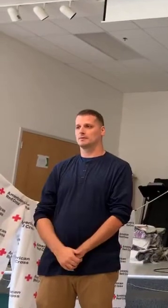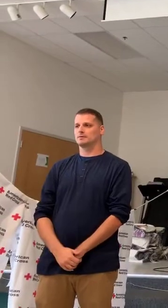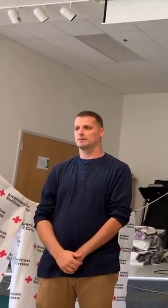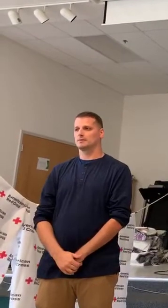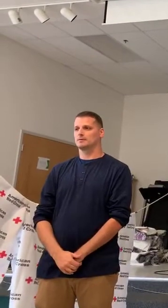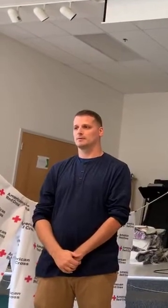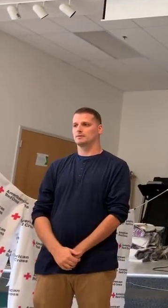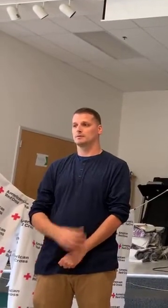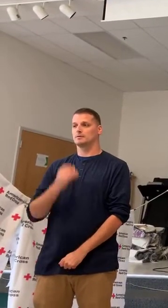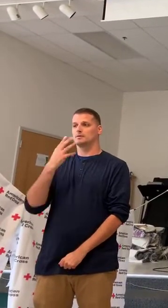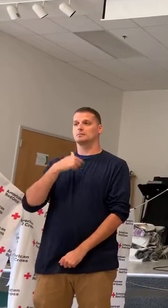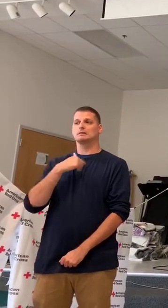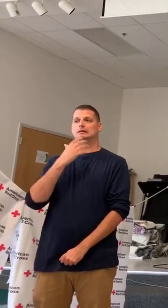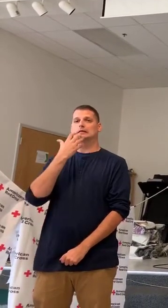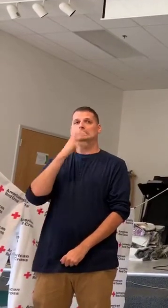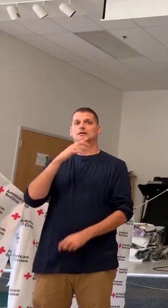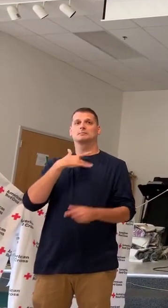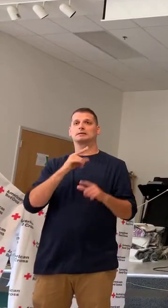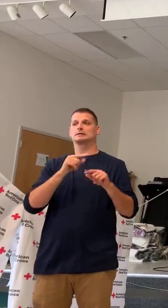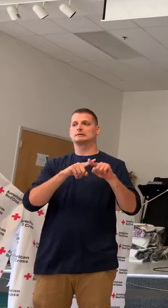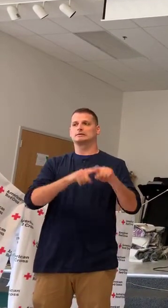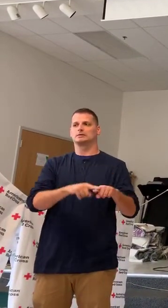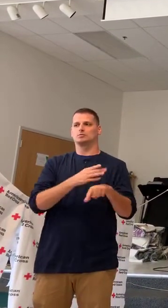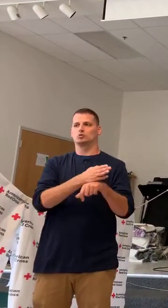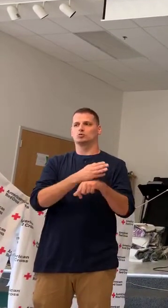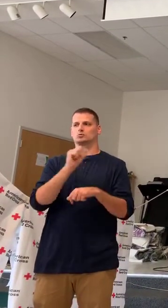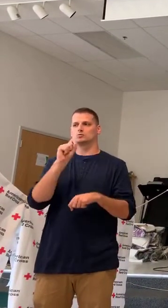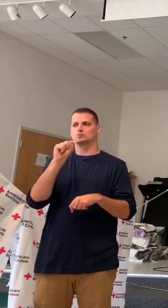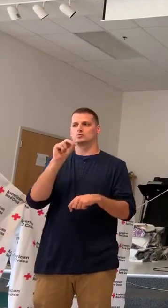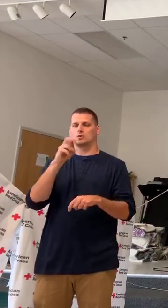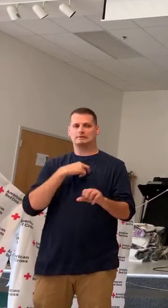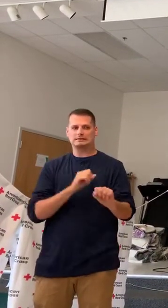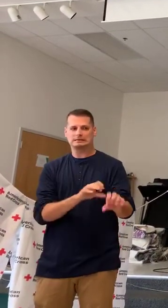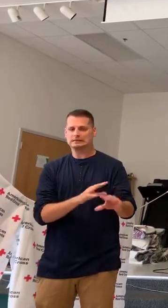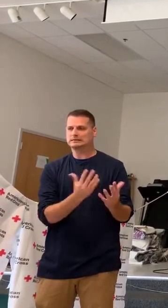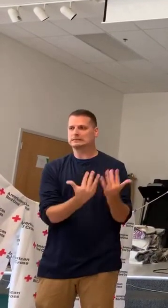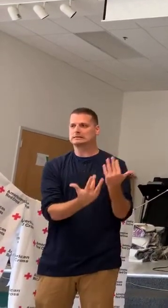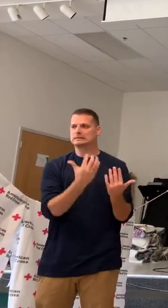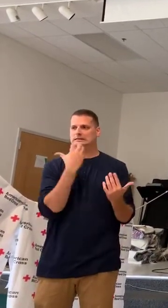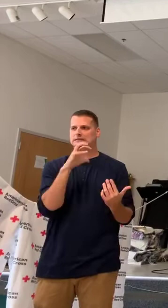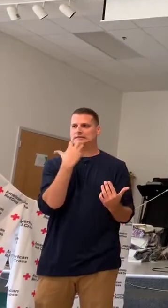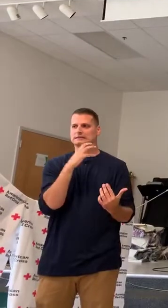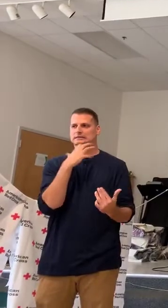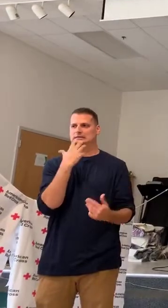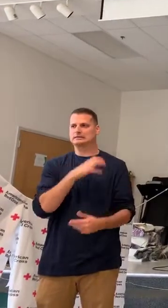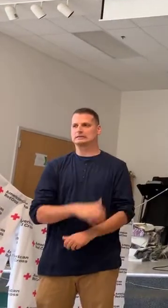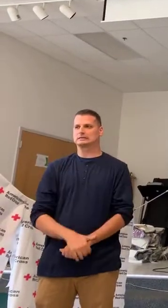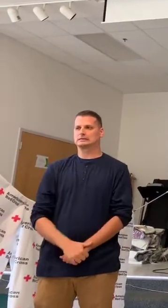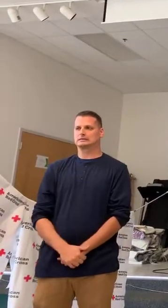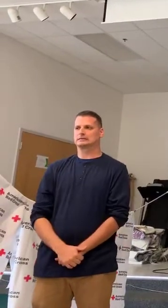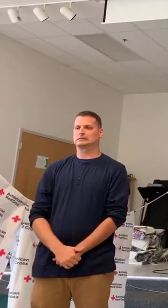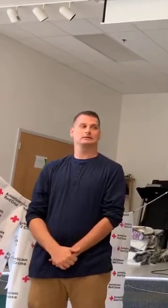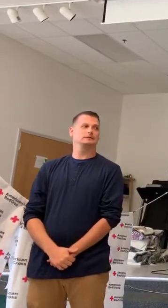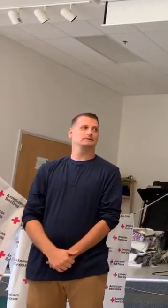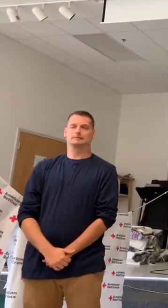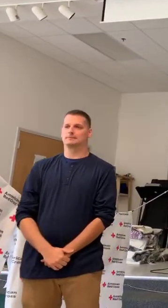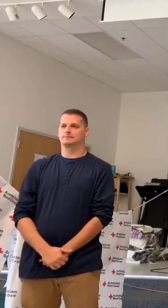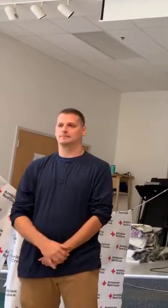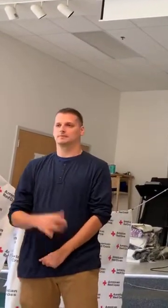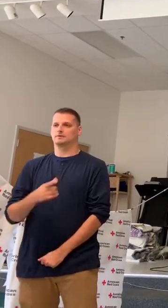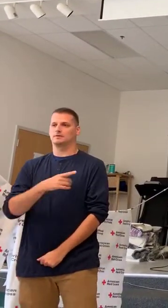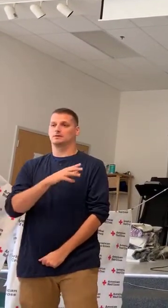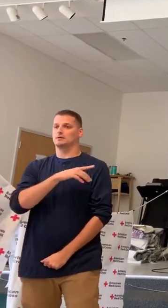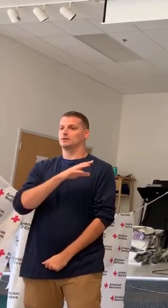else, when it's going to be lit, or where am I going to be? Wood stoves aren't part of the burn restrictions right